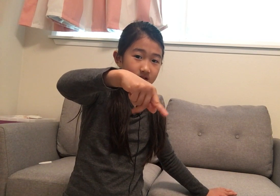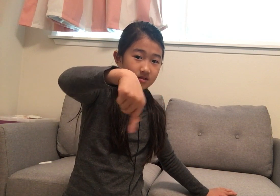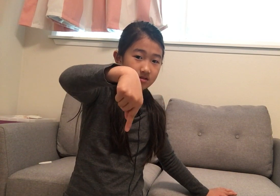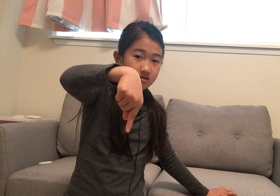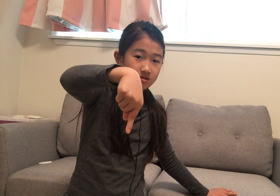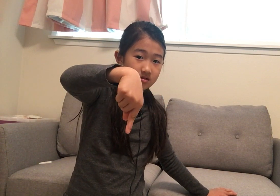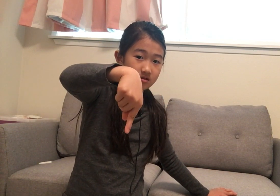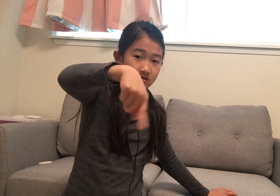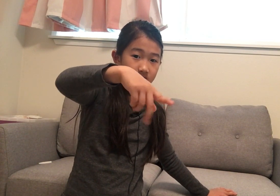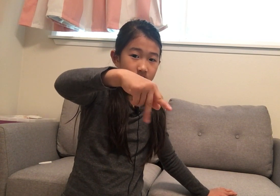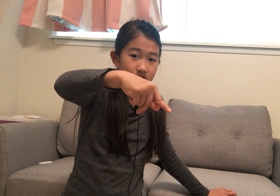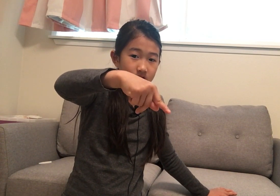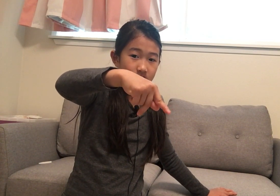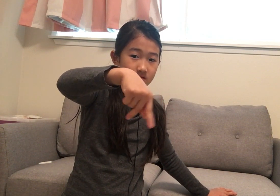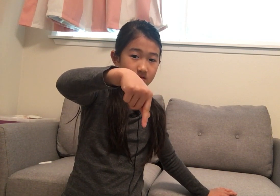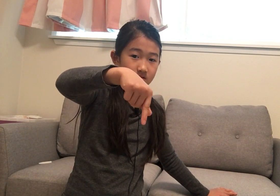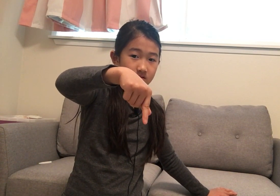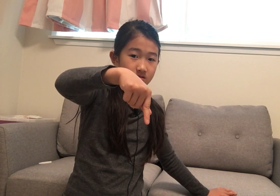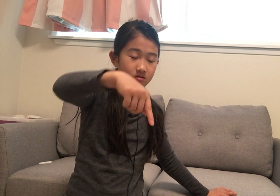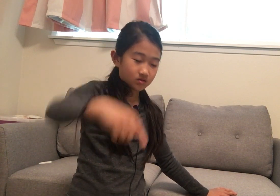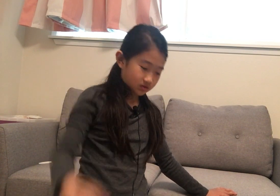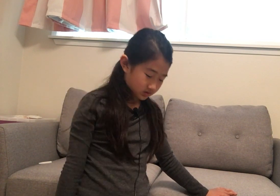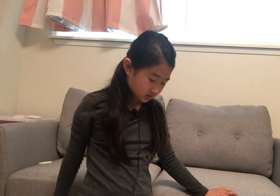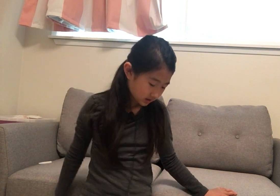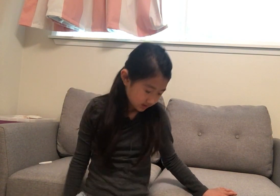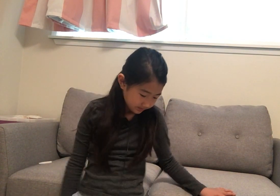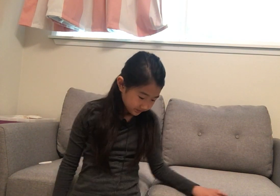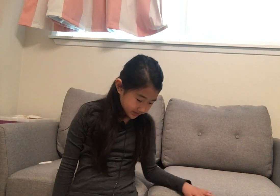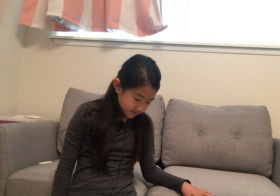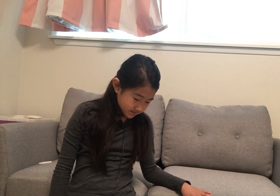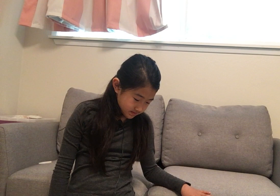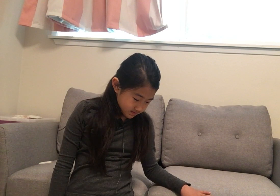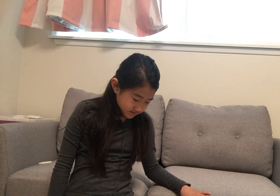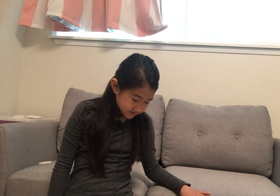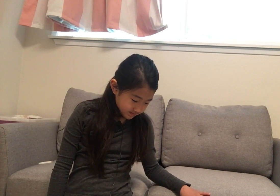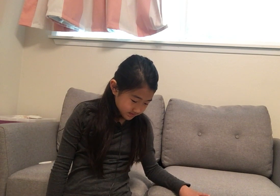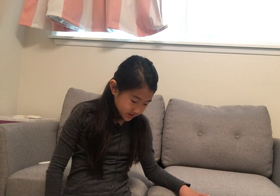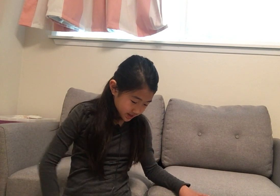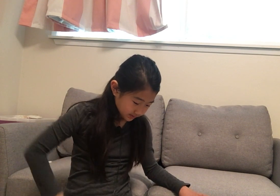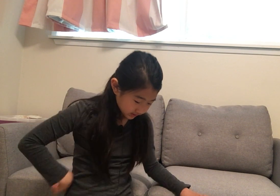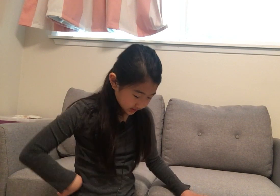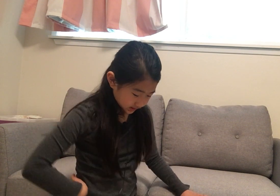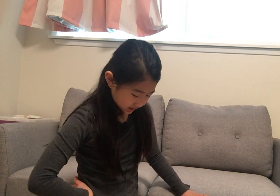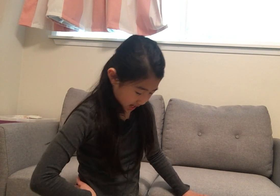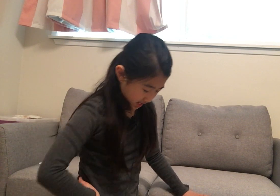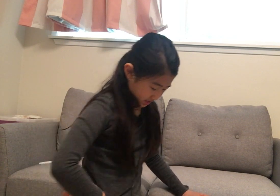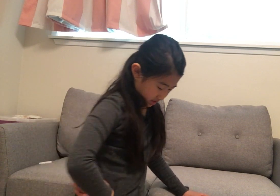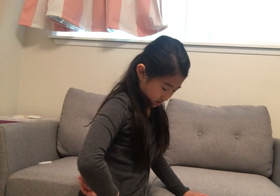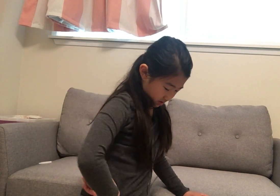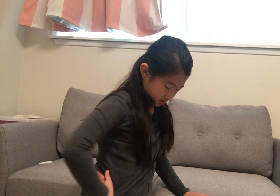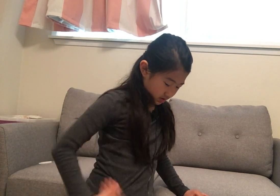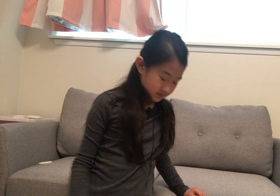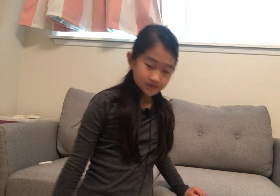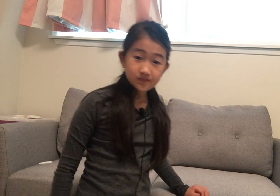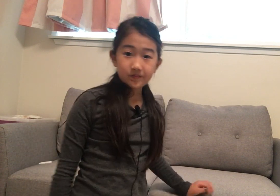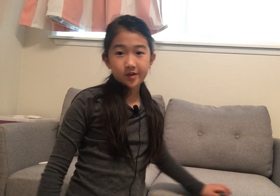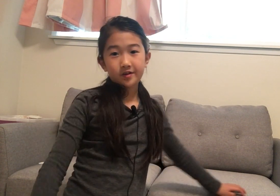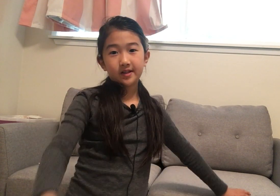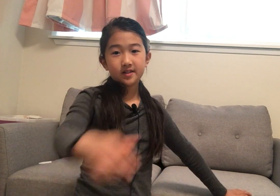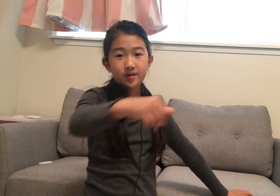that one's kind of hard so let's do